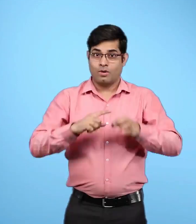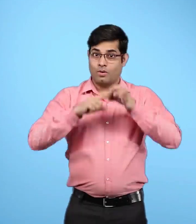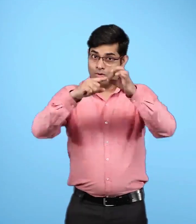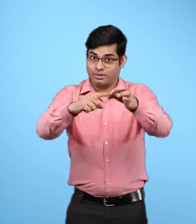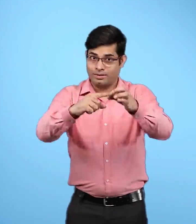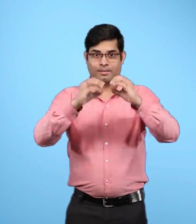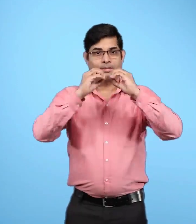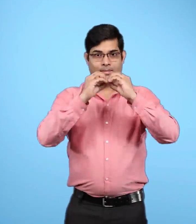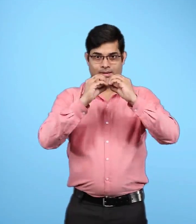Question B.